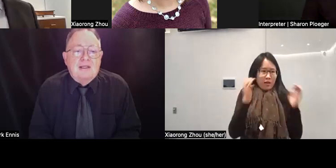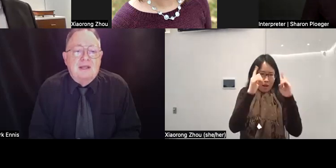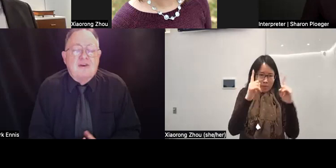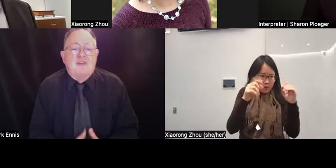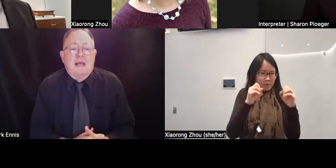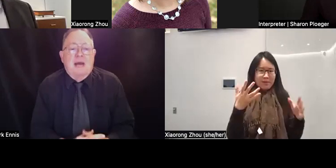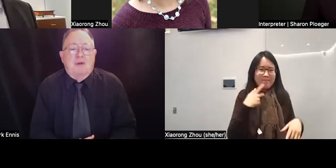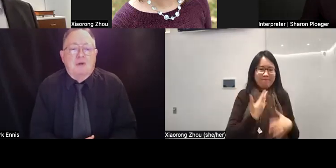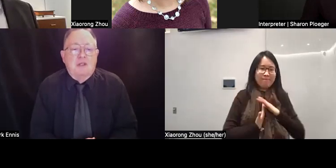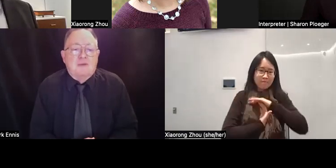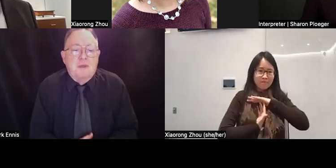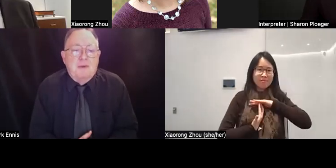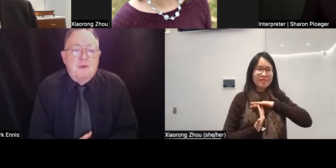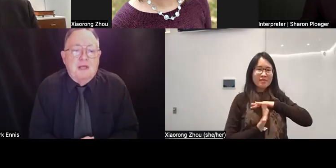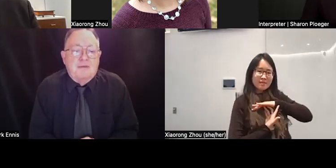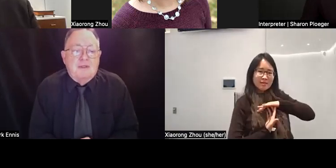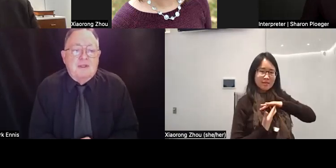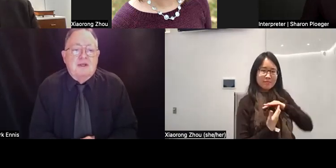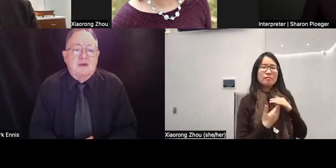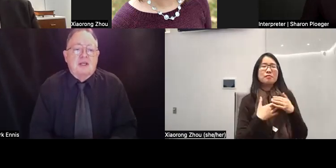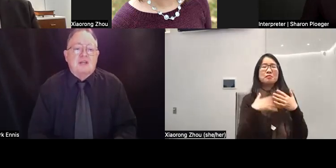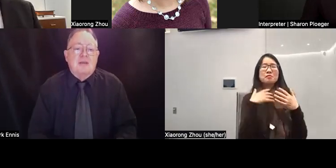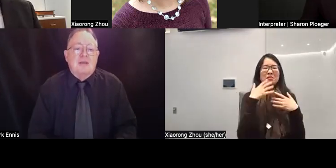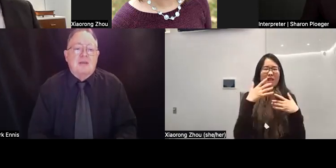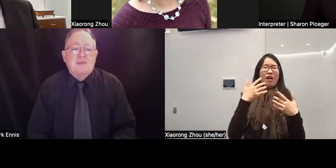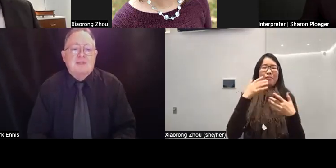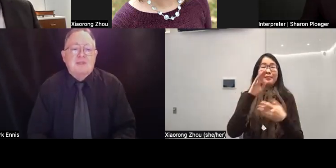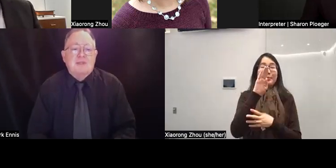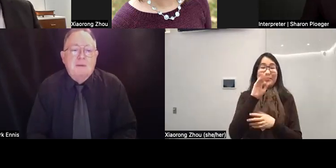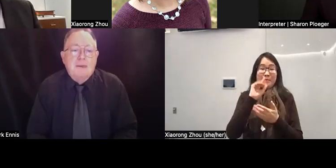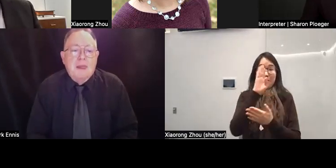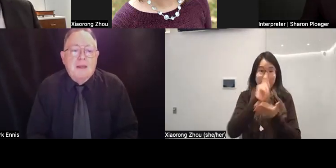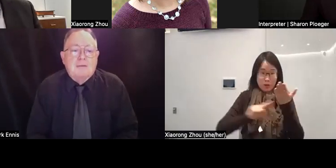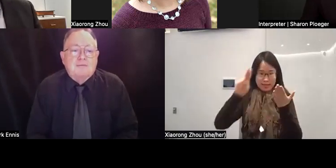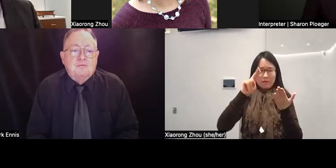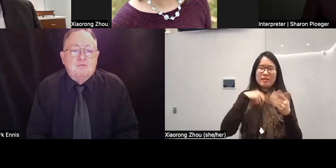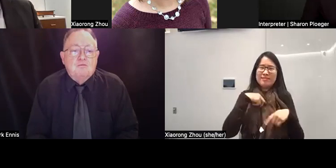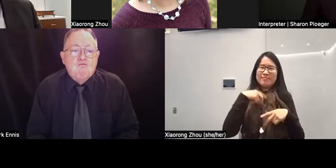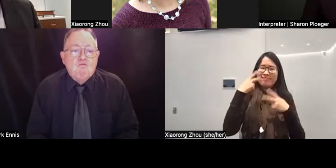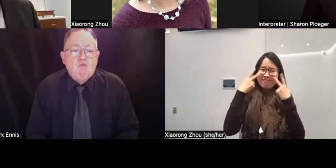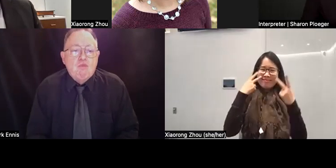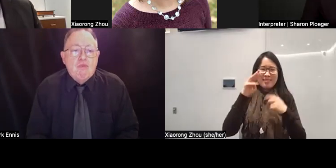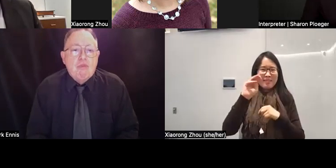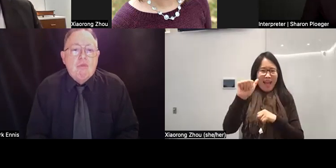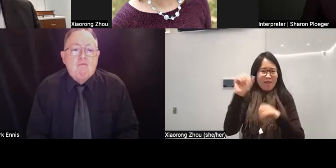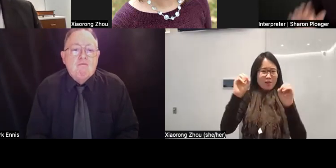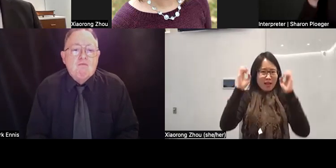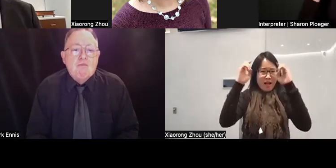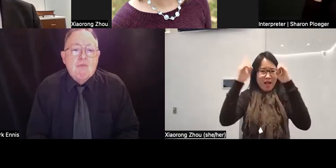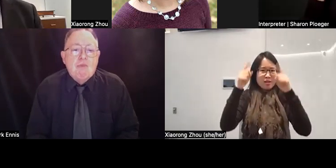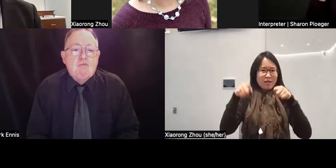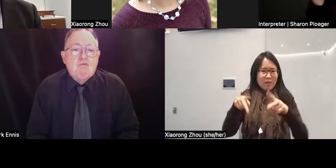And I didn't see very many opportunities for people who were deaf to, you know, get a job. That upset me. I'm sorry. This is another interpreter in the